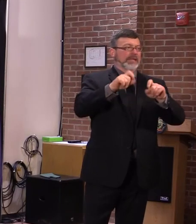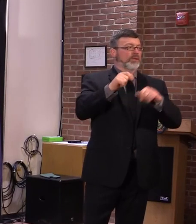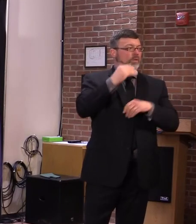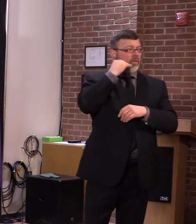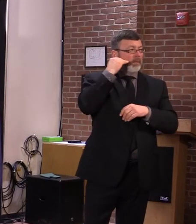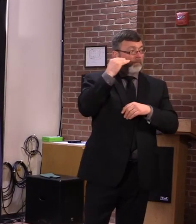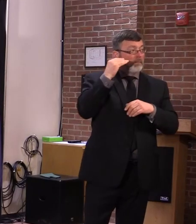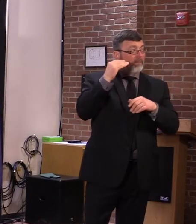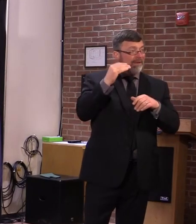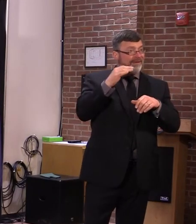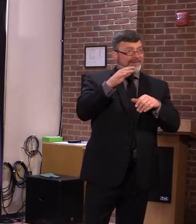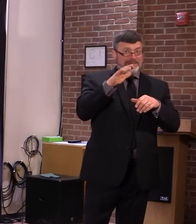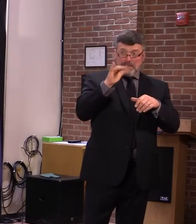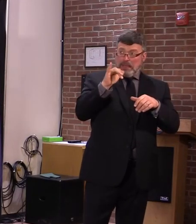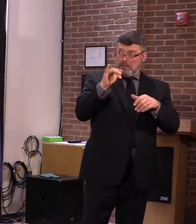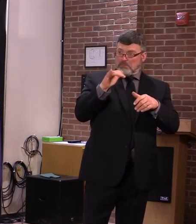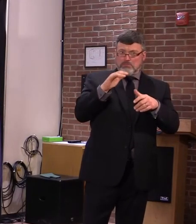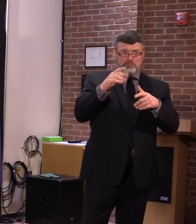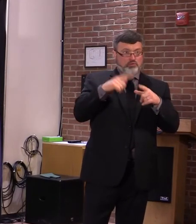going? Secretary French.